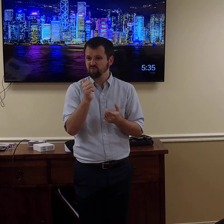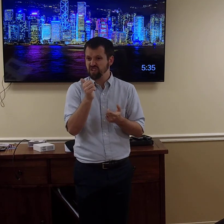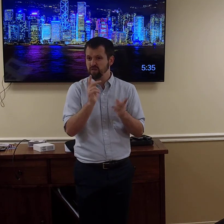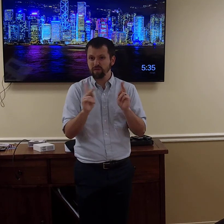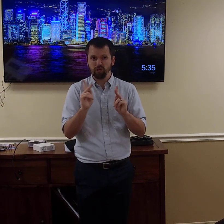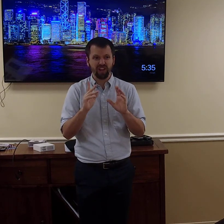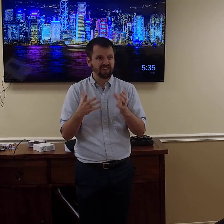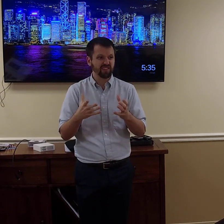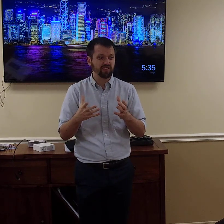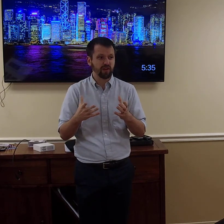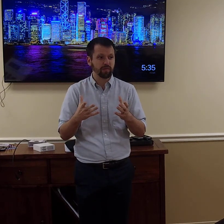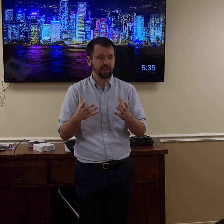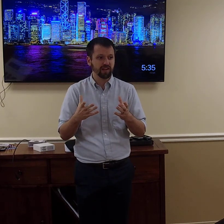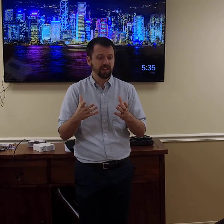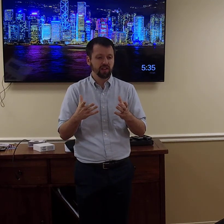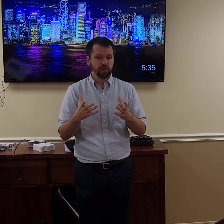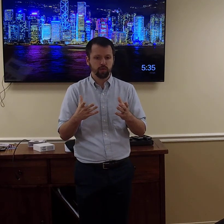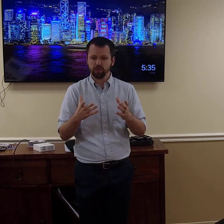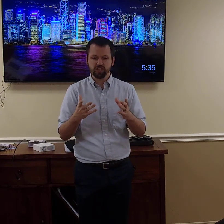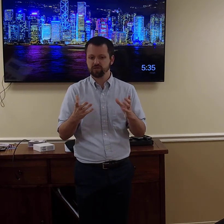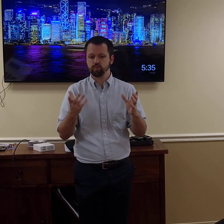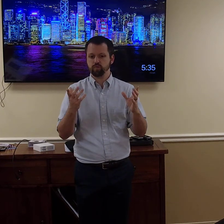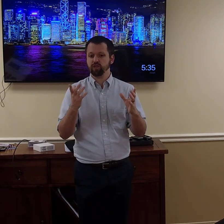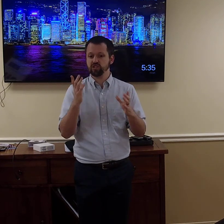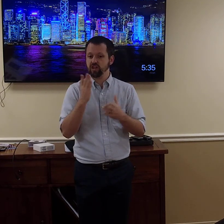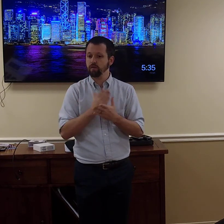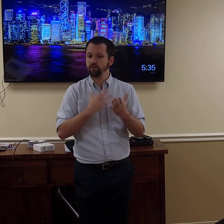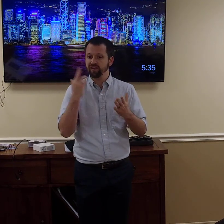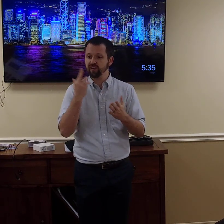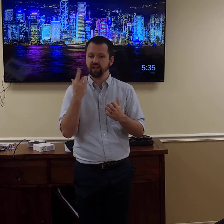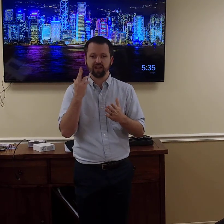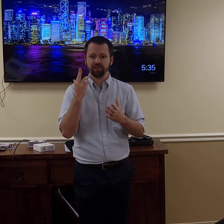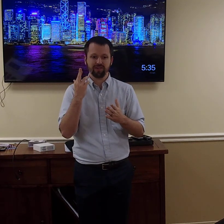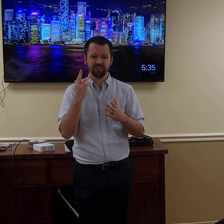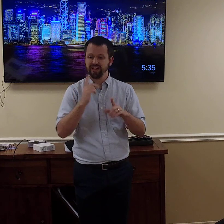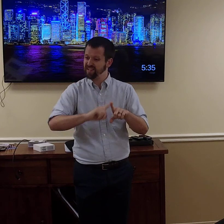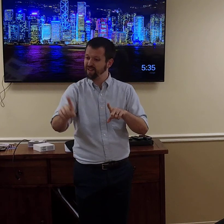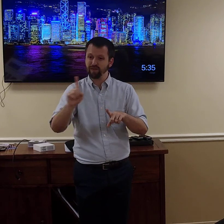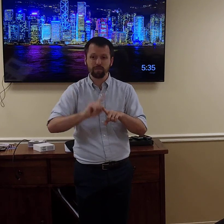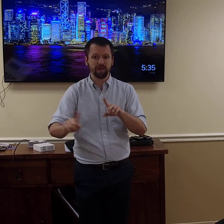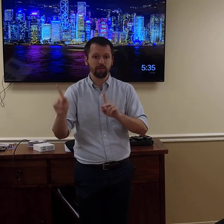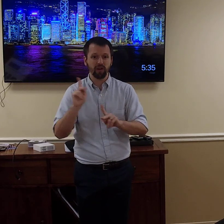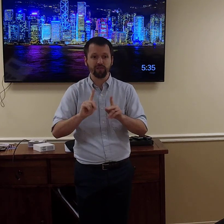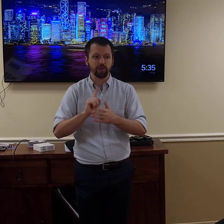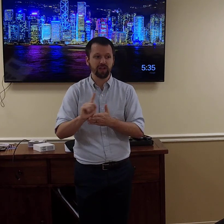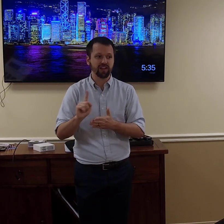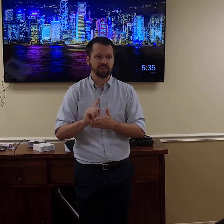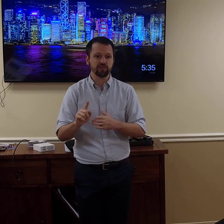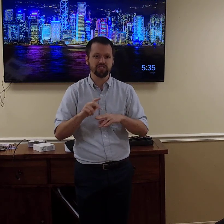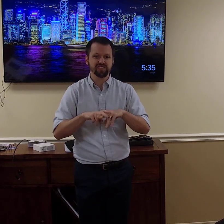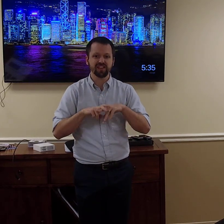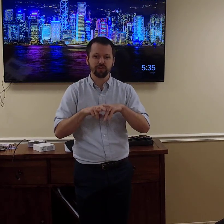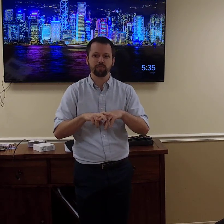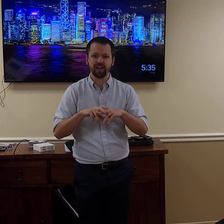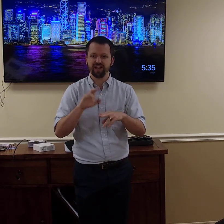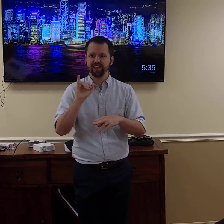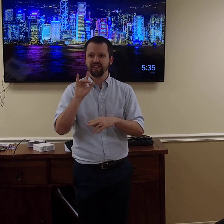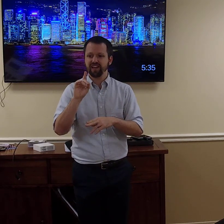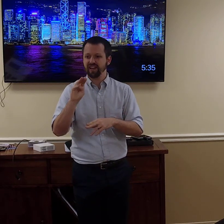10 people classes. So I mean, we just for some reason we just had different people every week, and so she sat through my